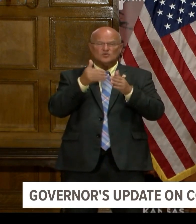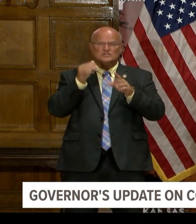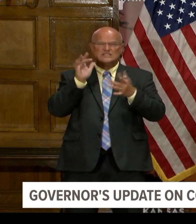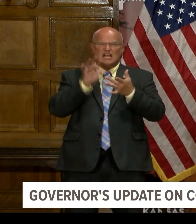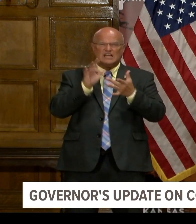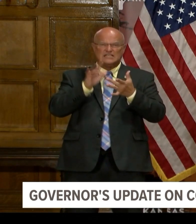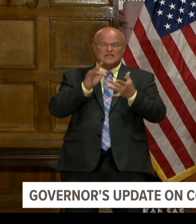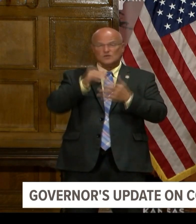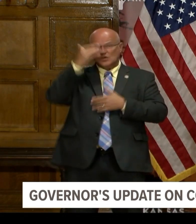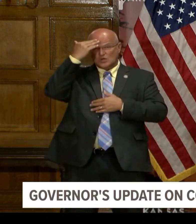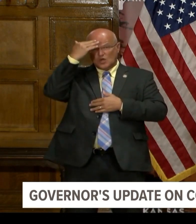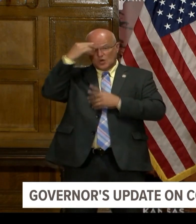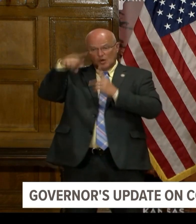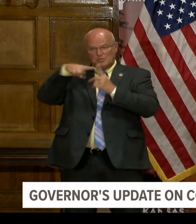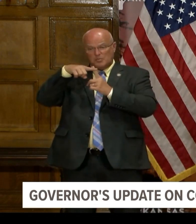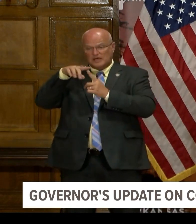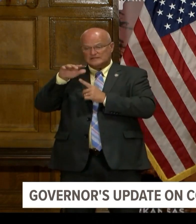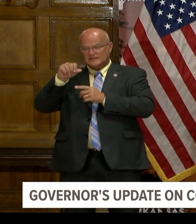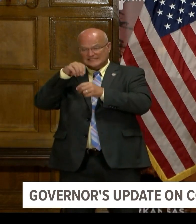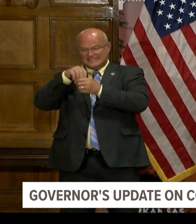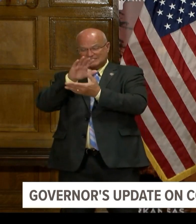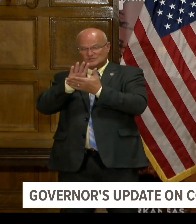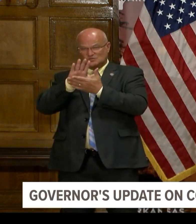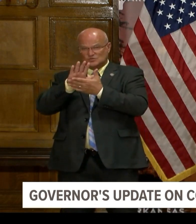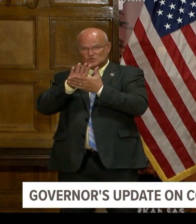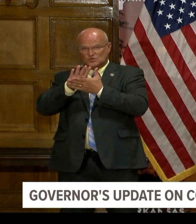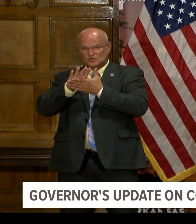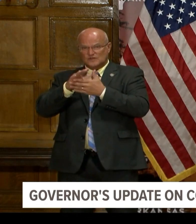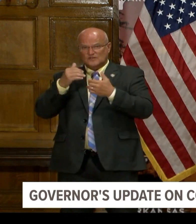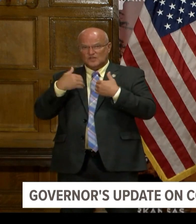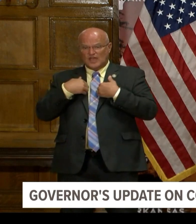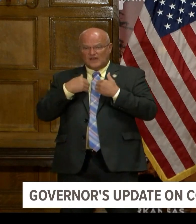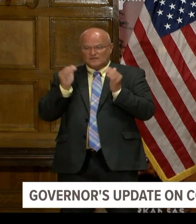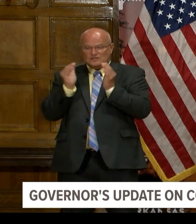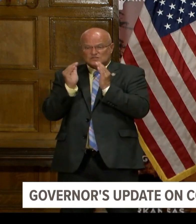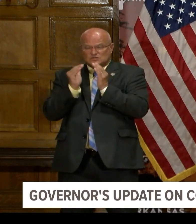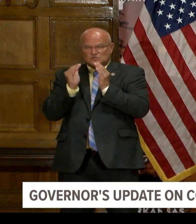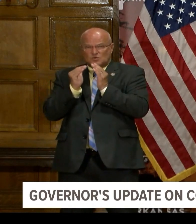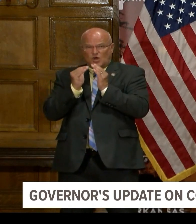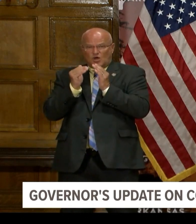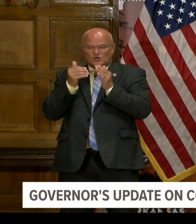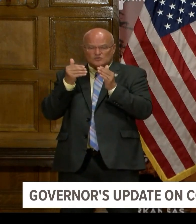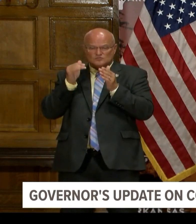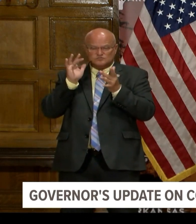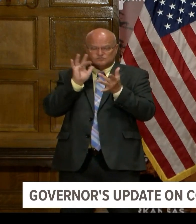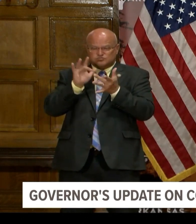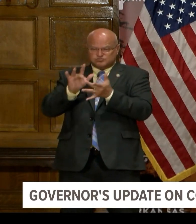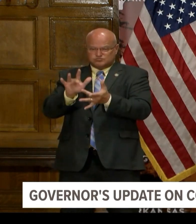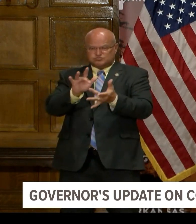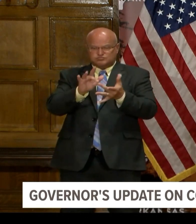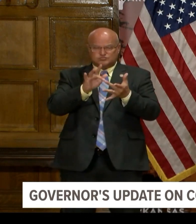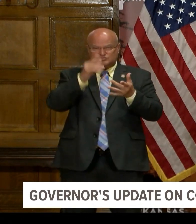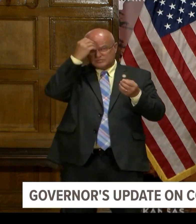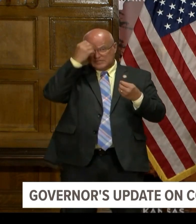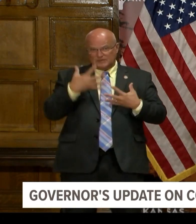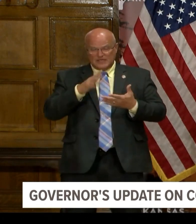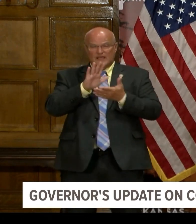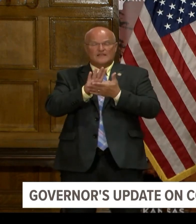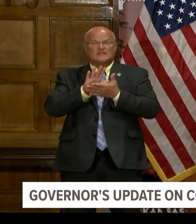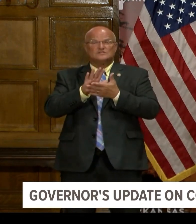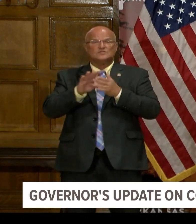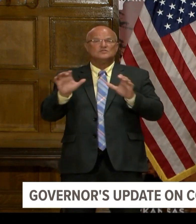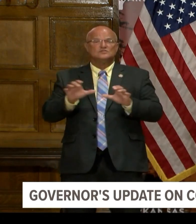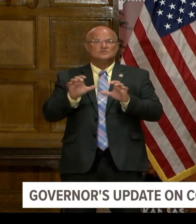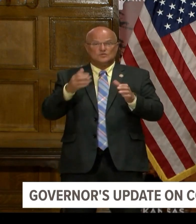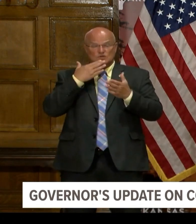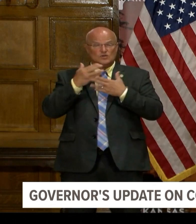there is a positive case in a school, if you have a small number of close contacts, that tells me that that school is doing a